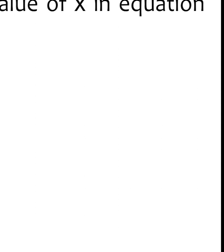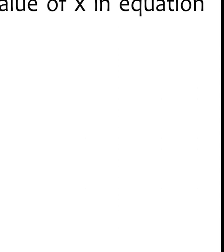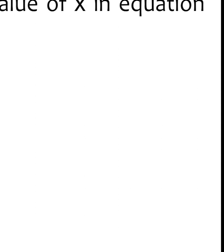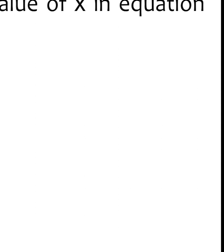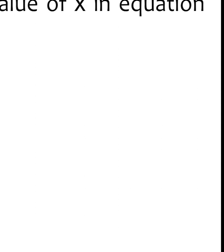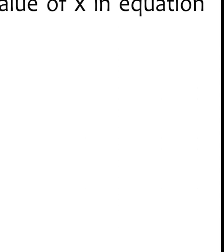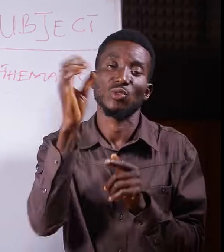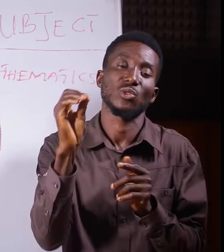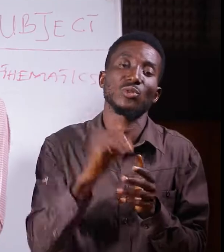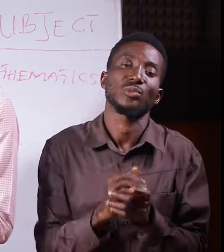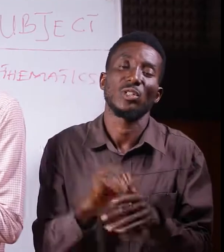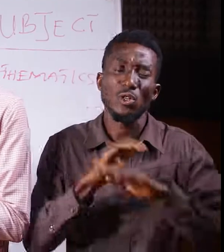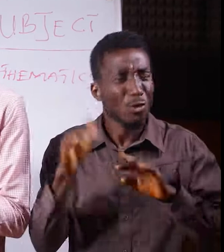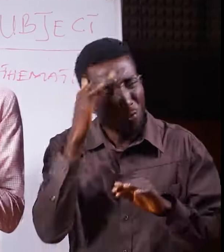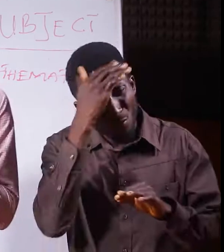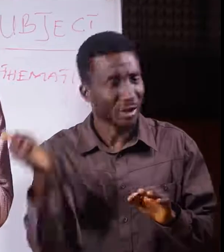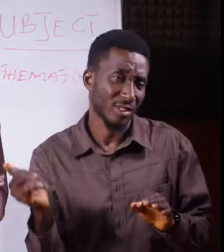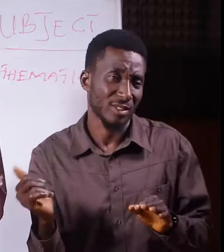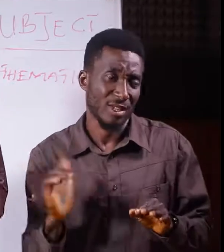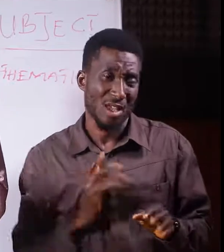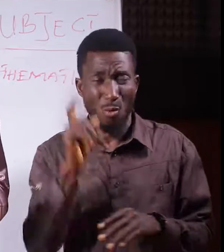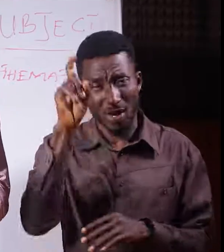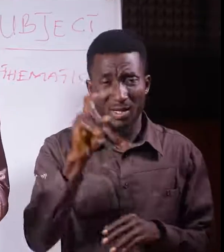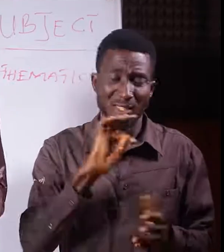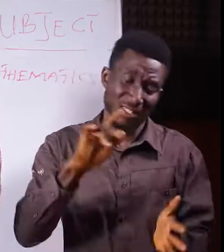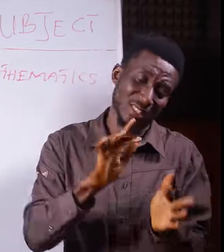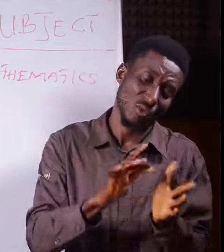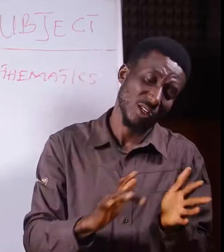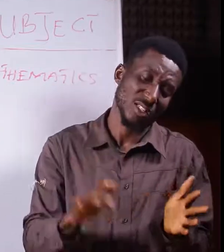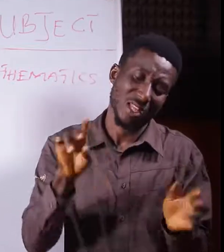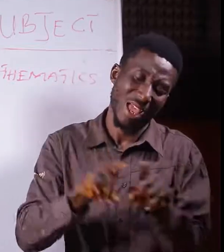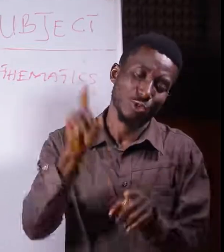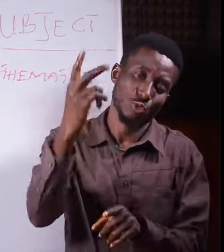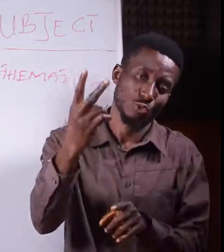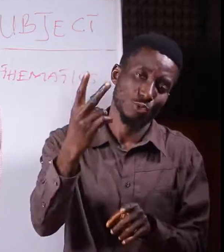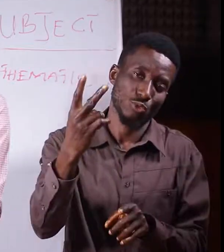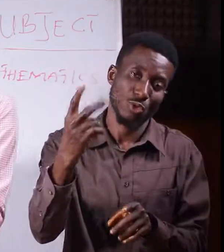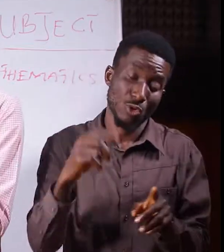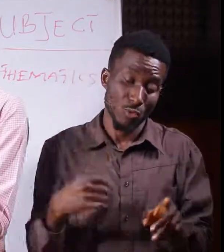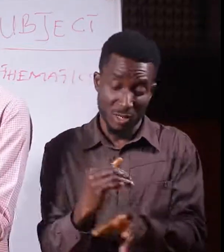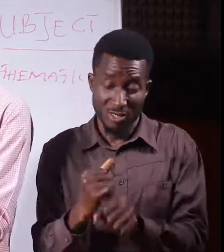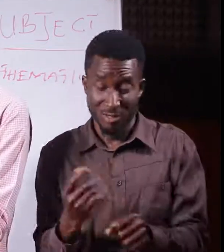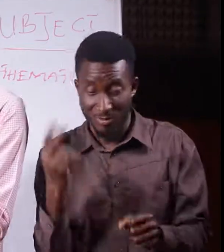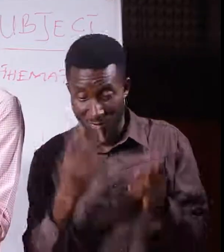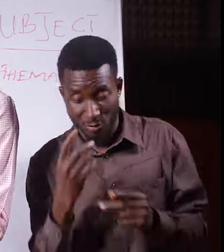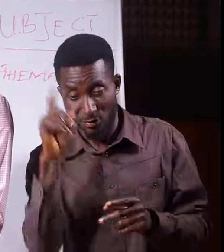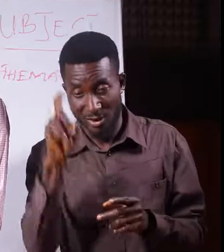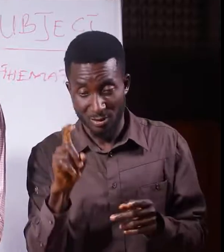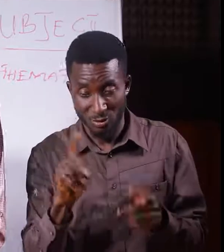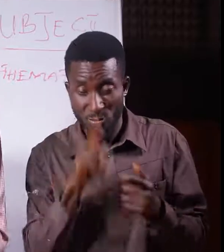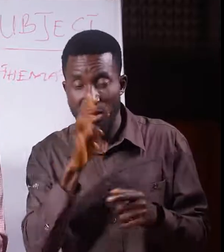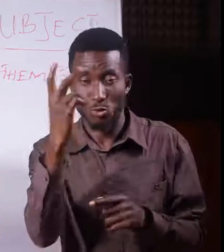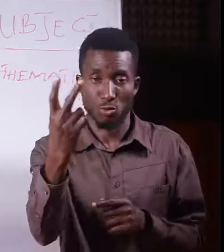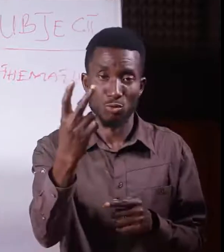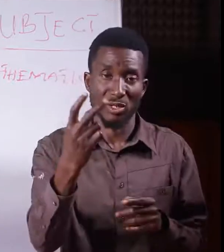y equals to 0. Don't forget, our x is calculated as 2. We got the value of x to be what? 2.